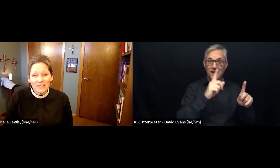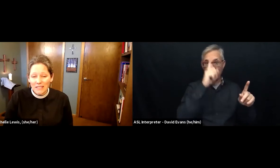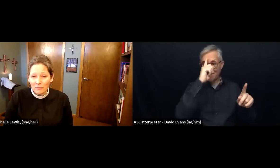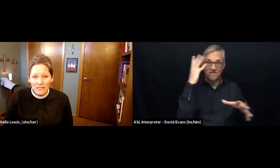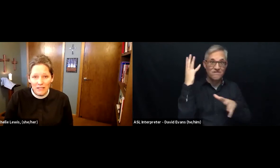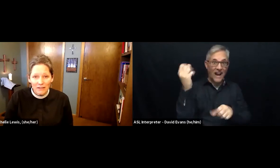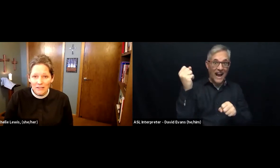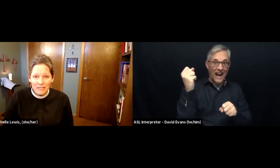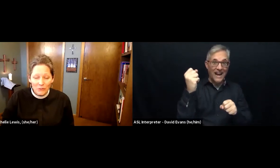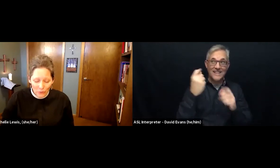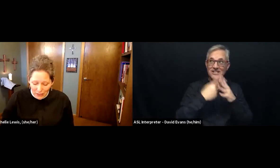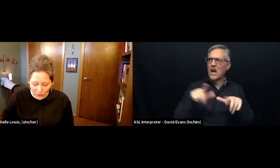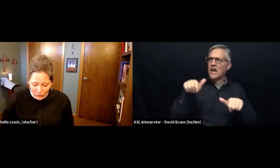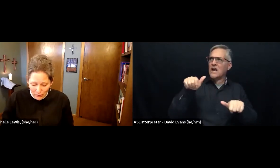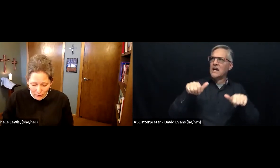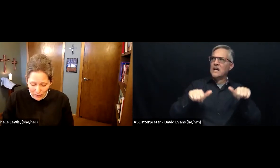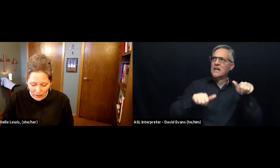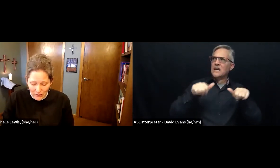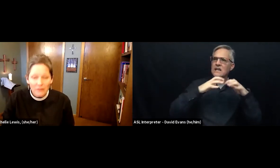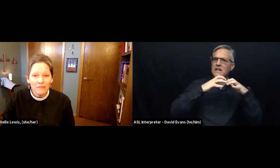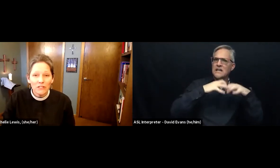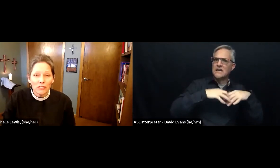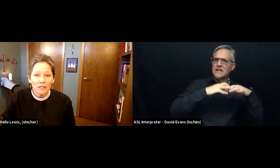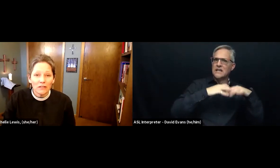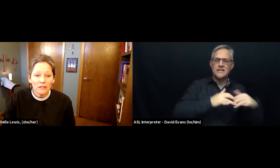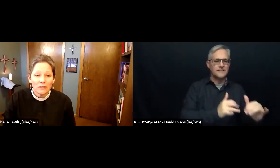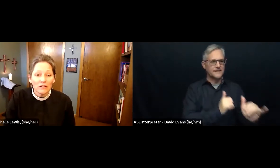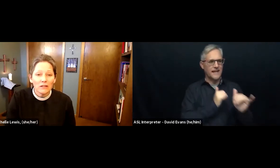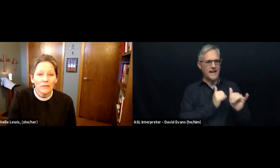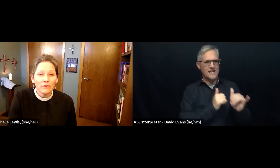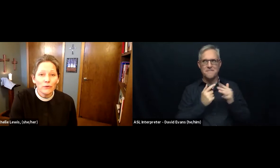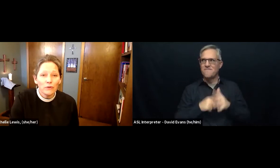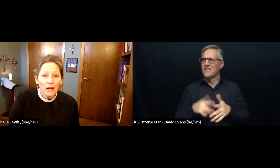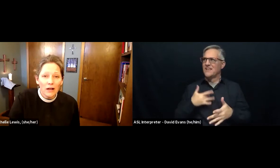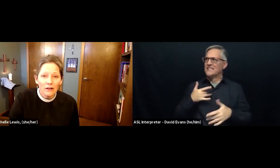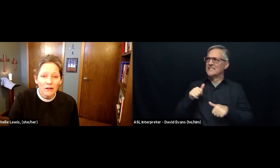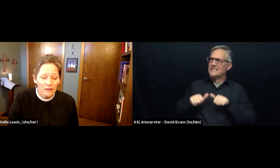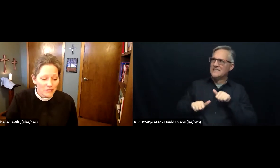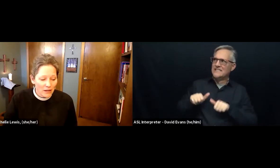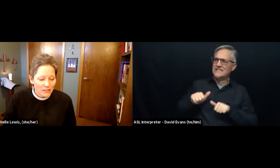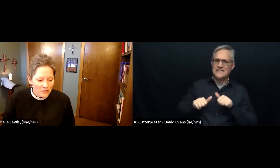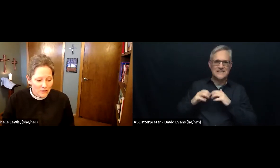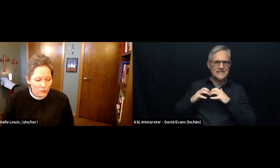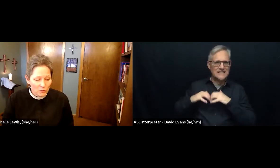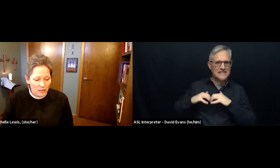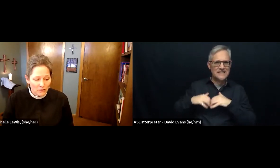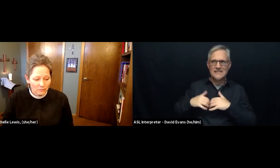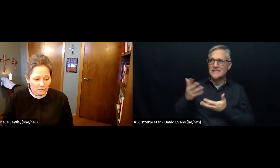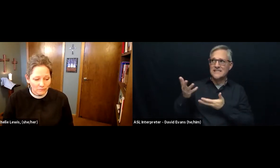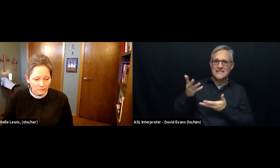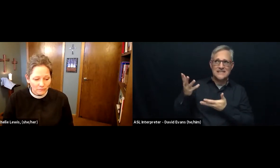And it is tempting to ignore the vision of who God calls us to